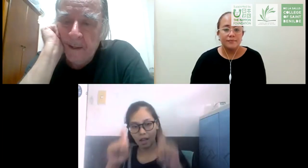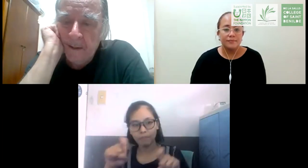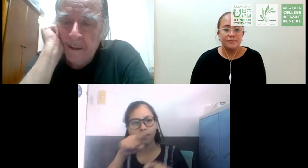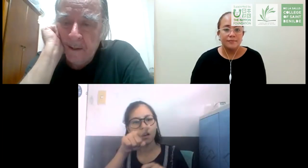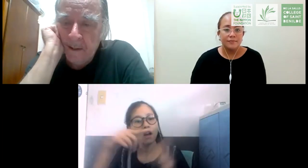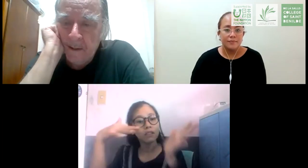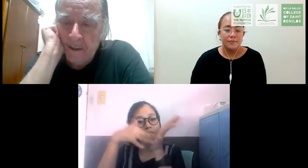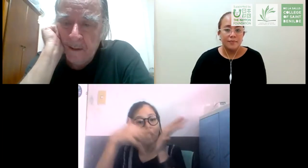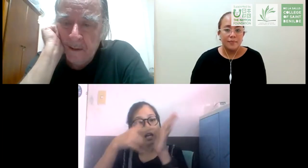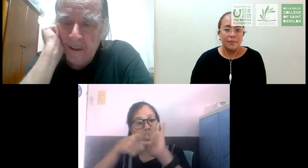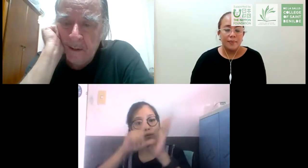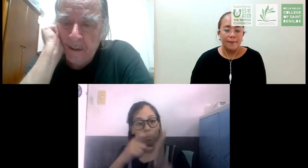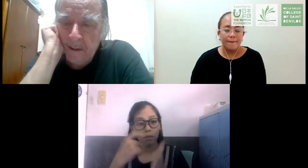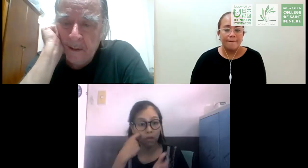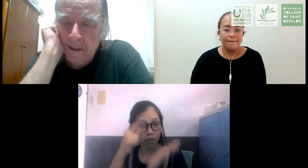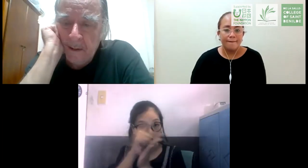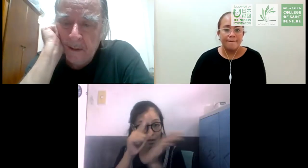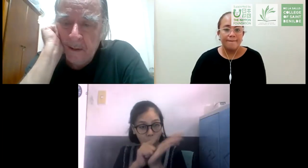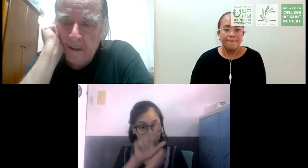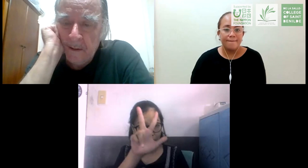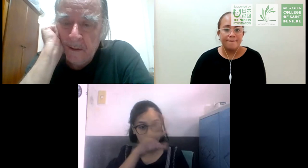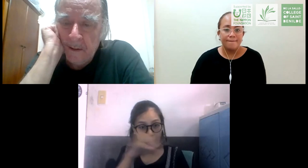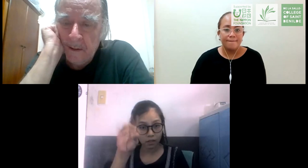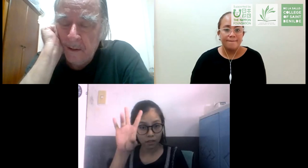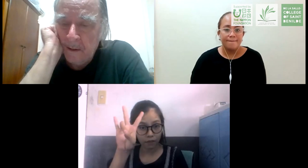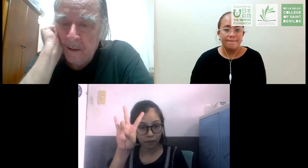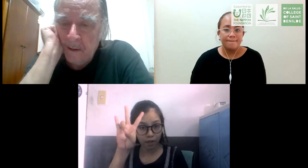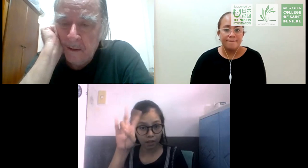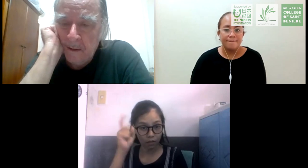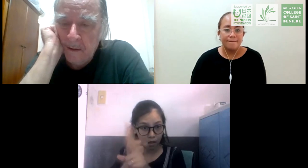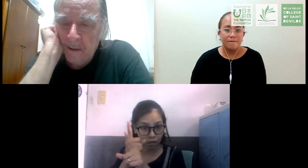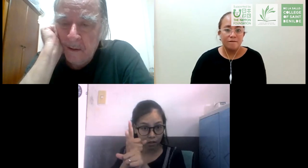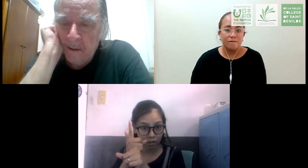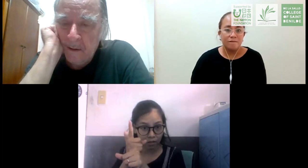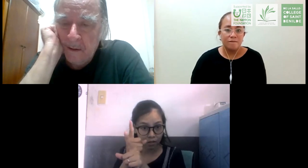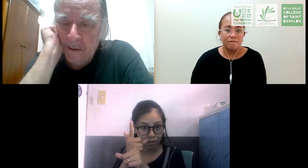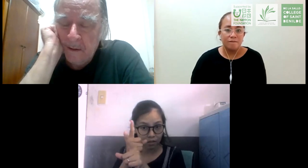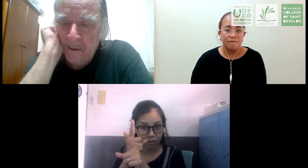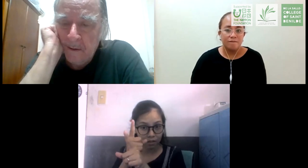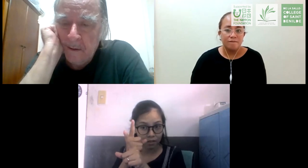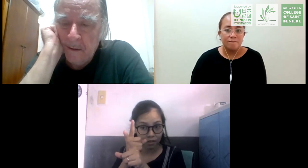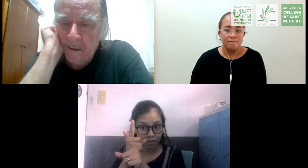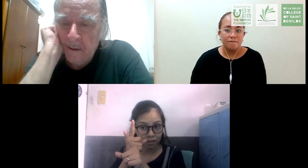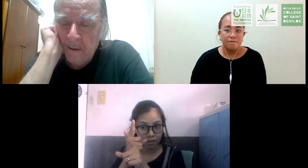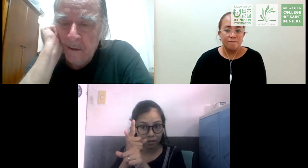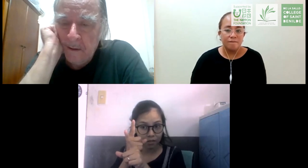So Tuesday is the exam, but the review for lesson 3 and 7 then